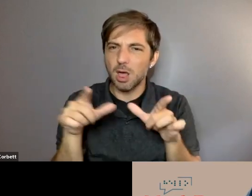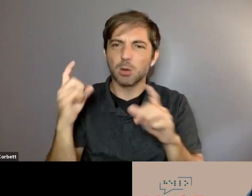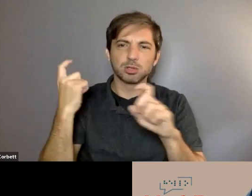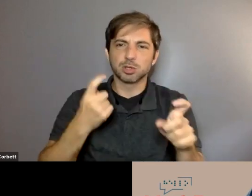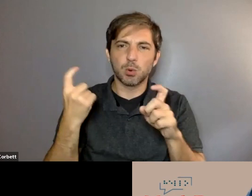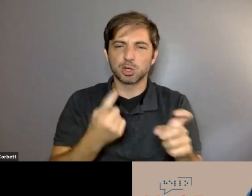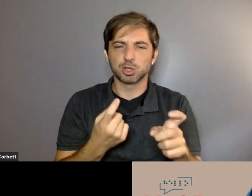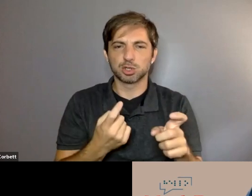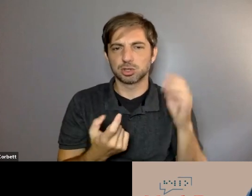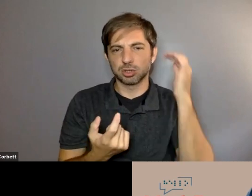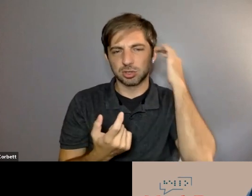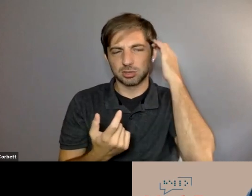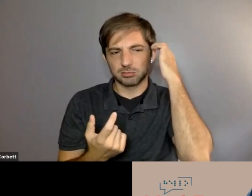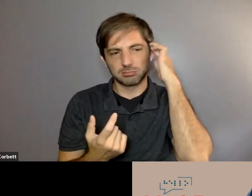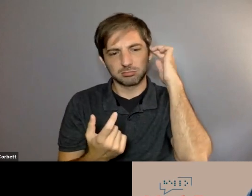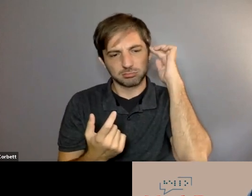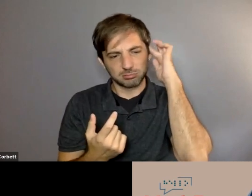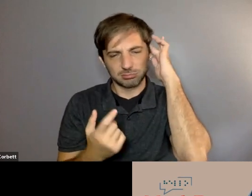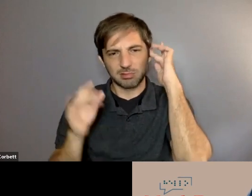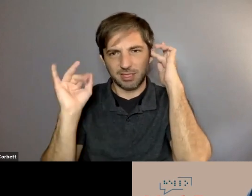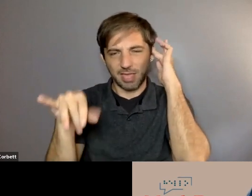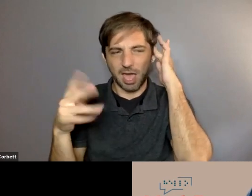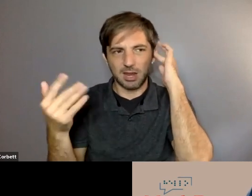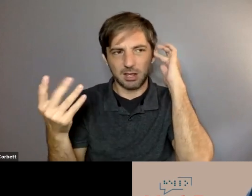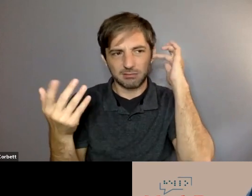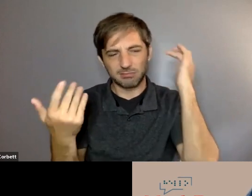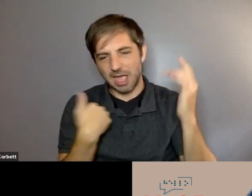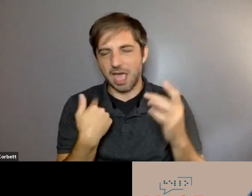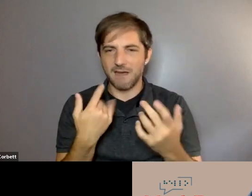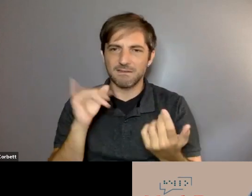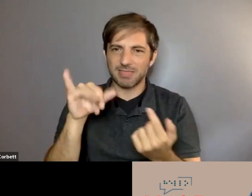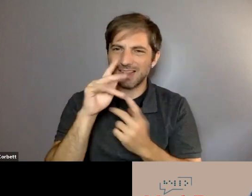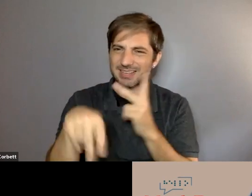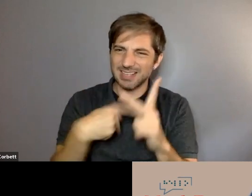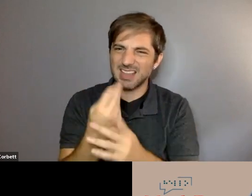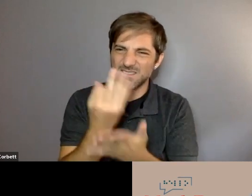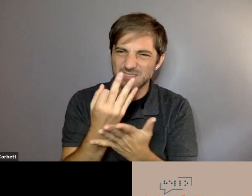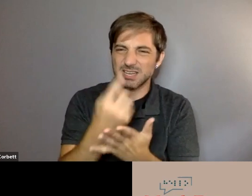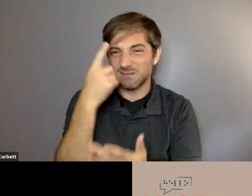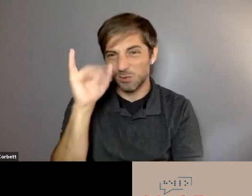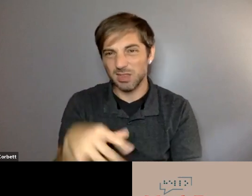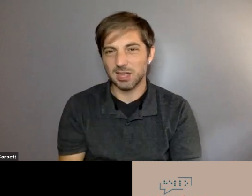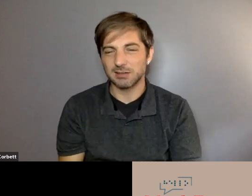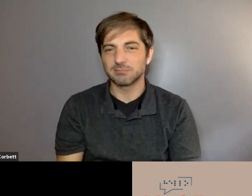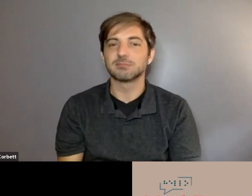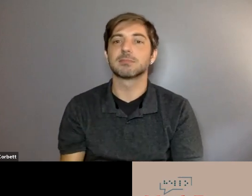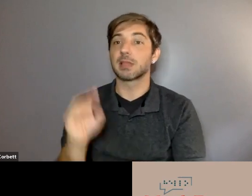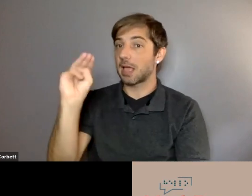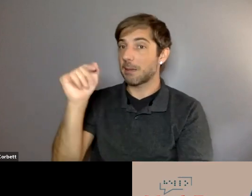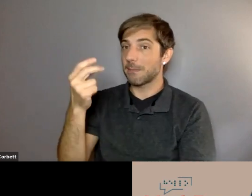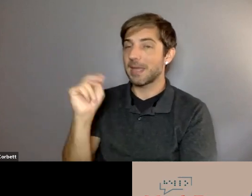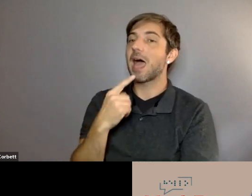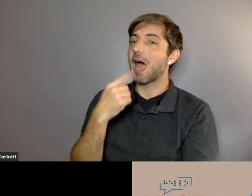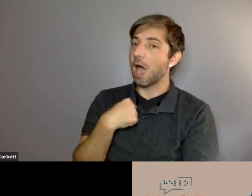and have some targeted funding campaigns for that. I will also reiterate what